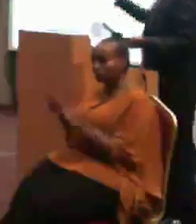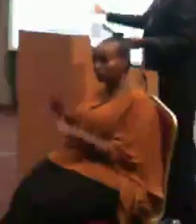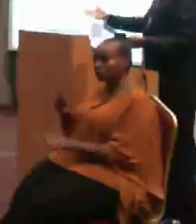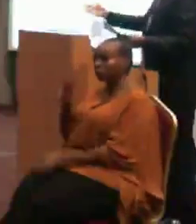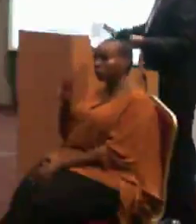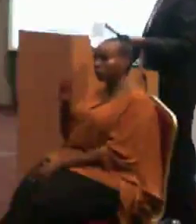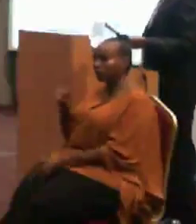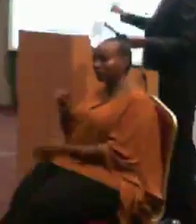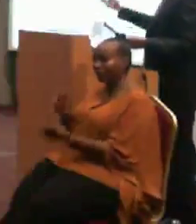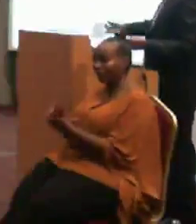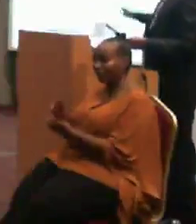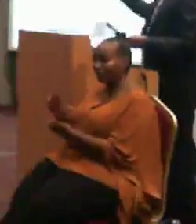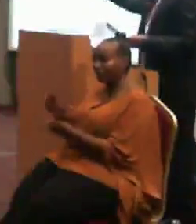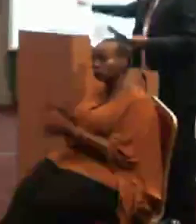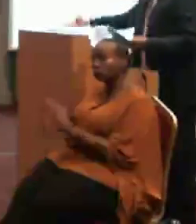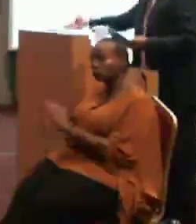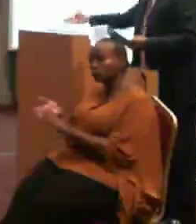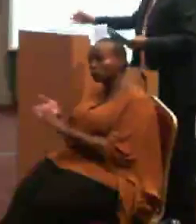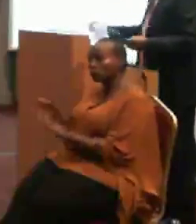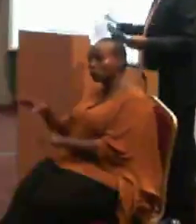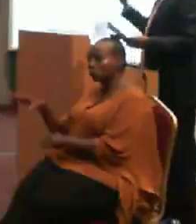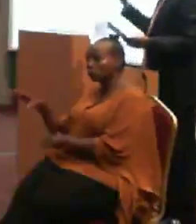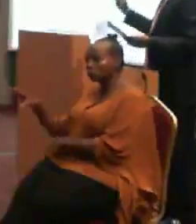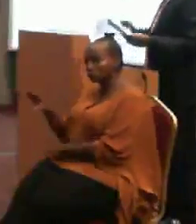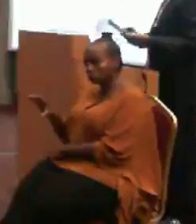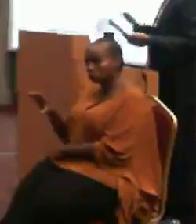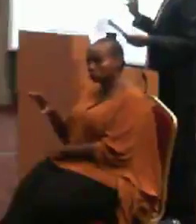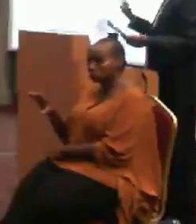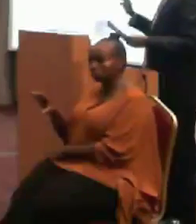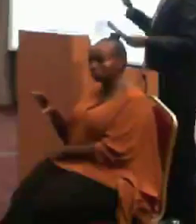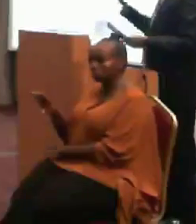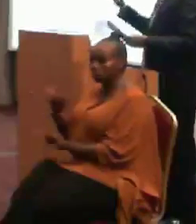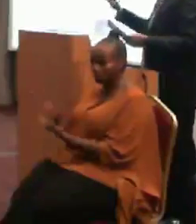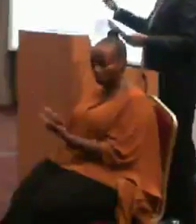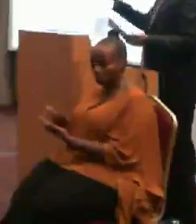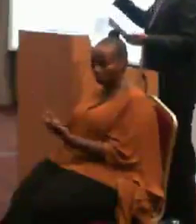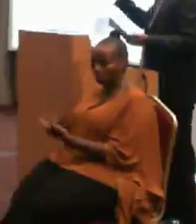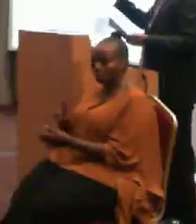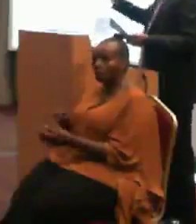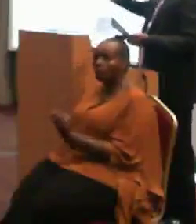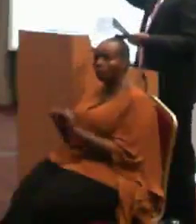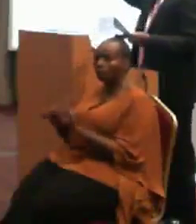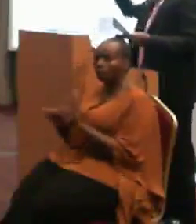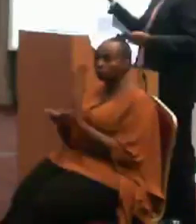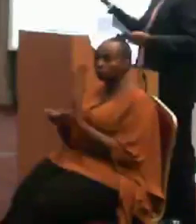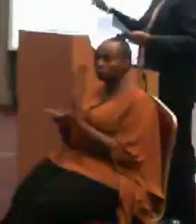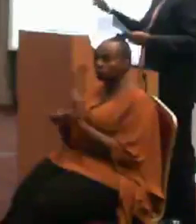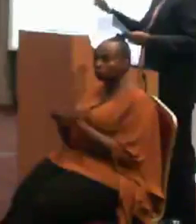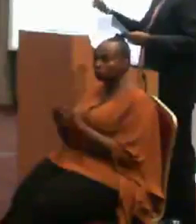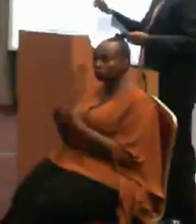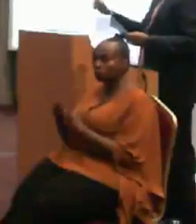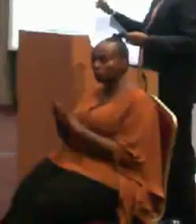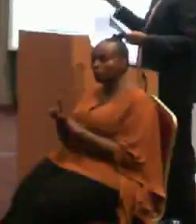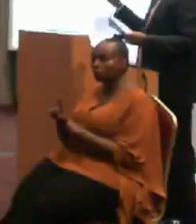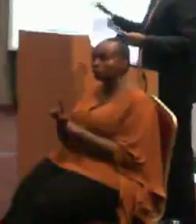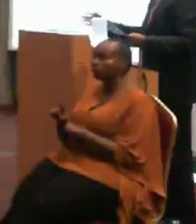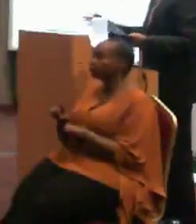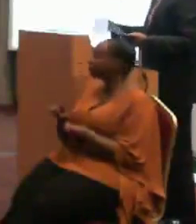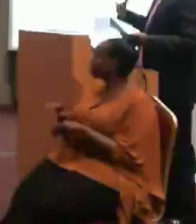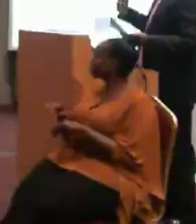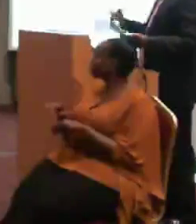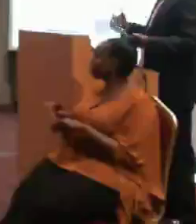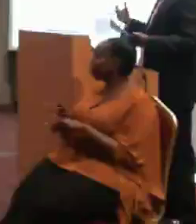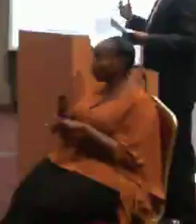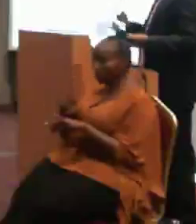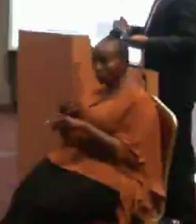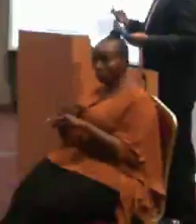matured. We went to the investors and we said, are you able to roll? The point that I think was important is that the concentration in the short end is